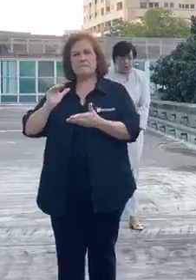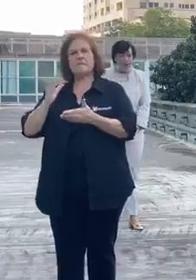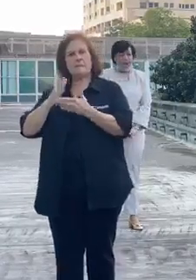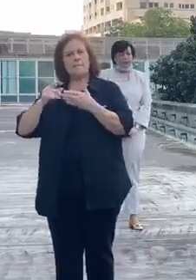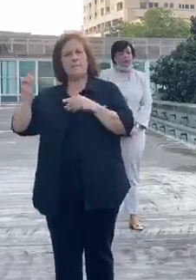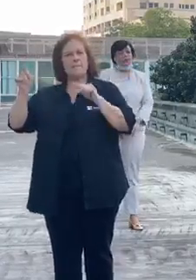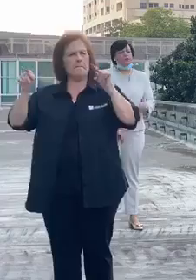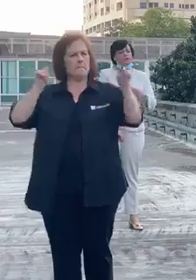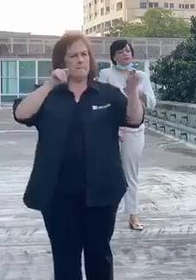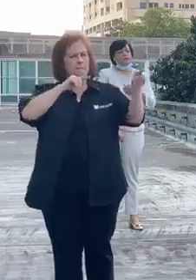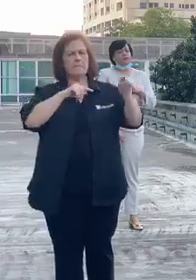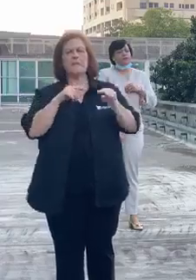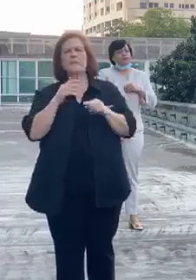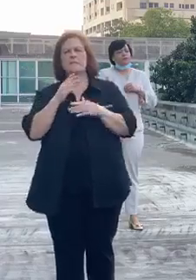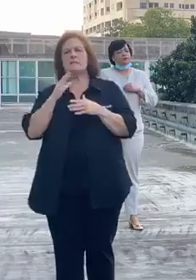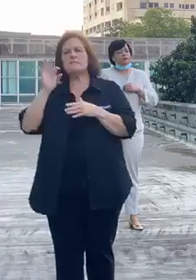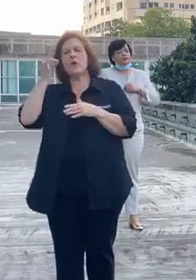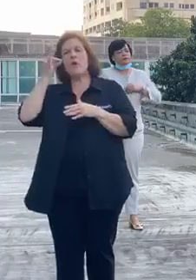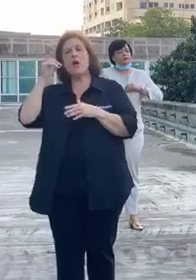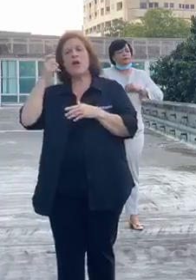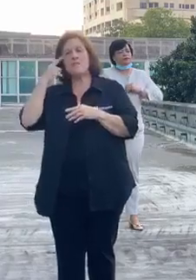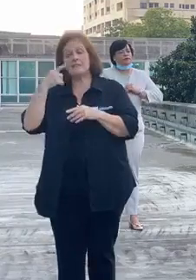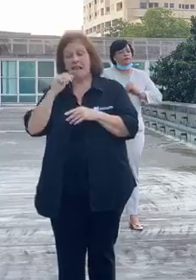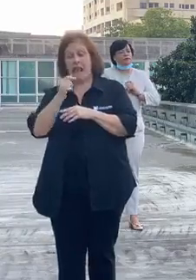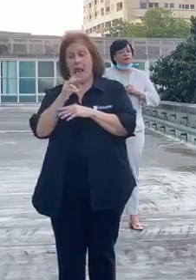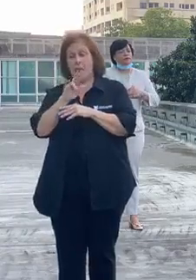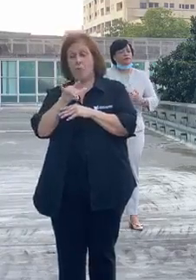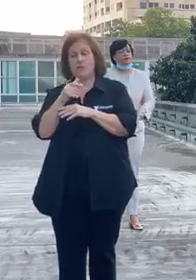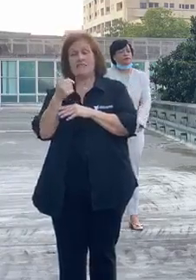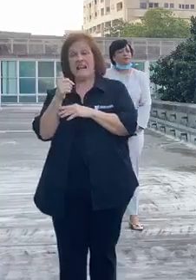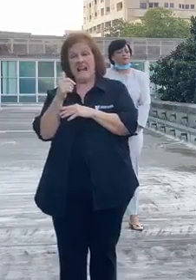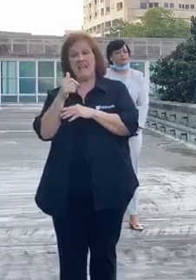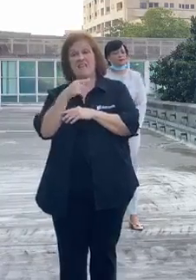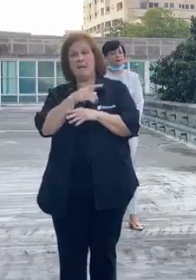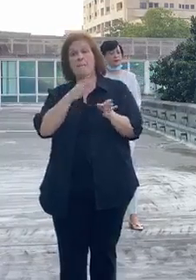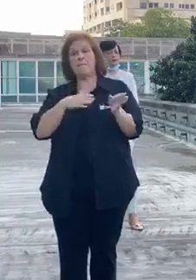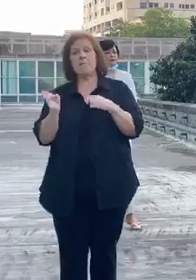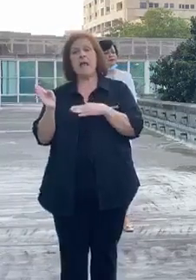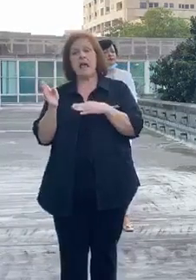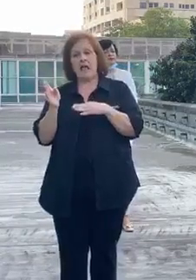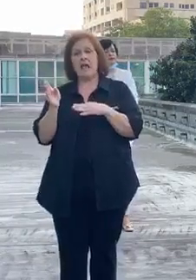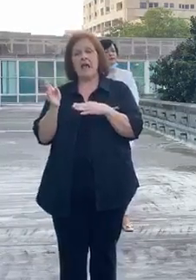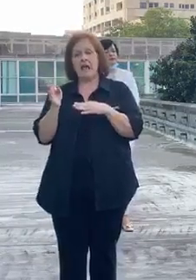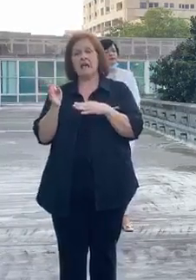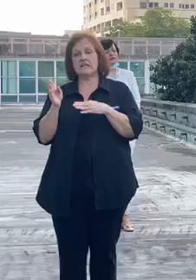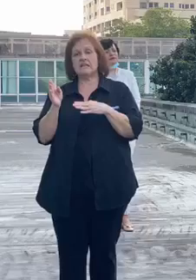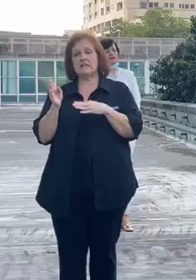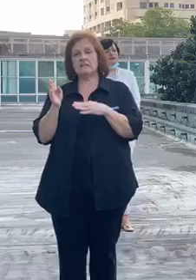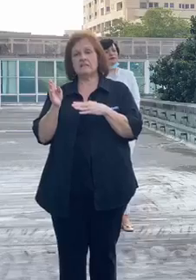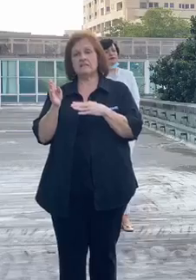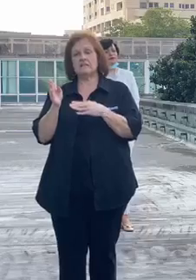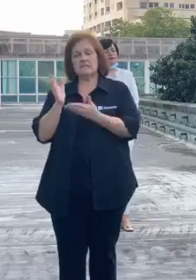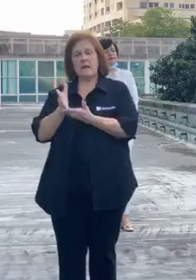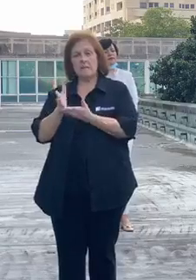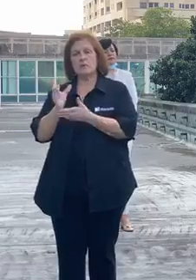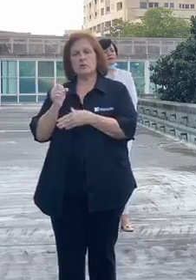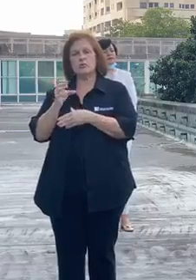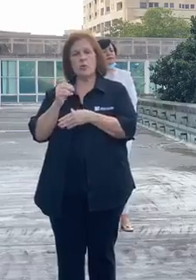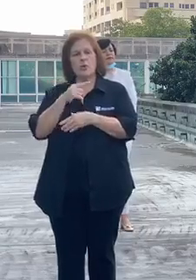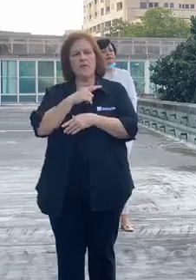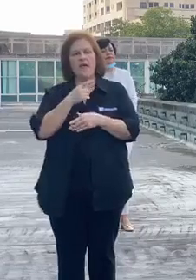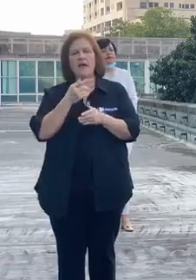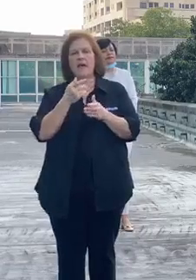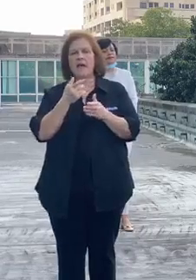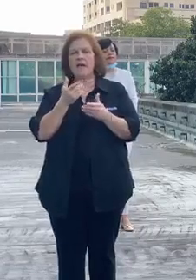others. We were told by the federal government that April 10th was the day that they were going to remove their presence. And so they asked us all for a